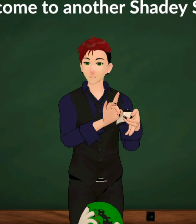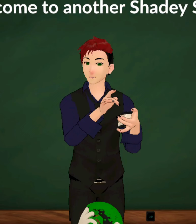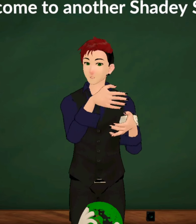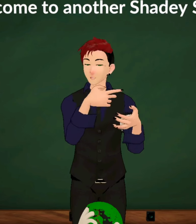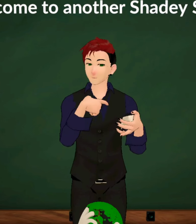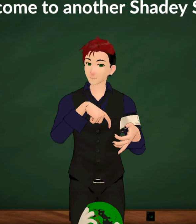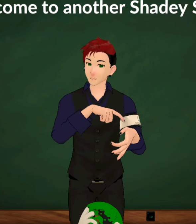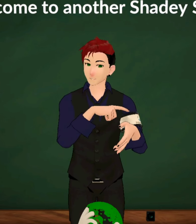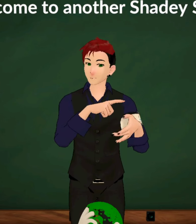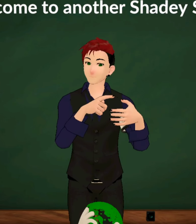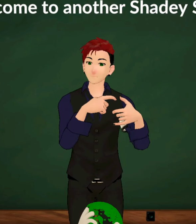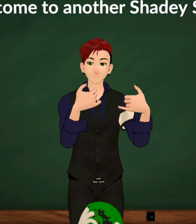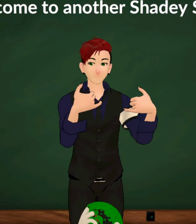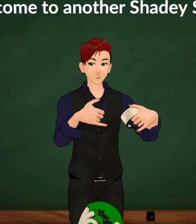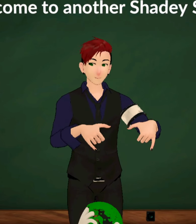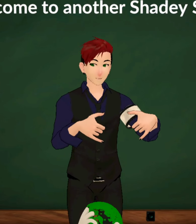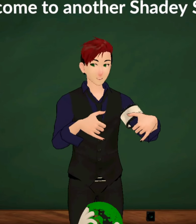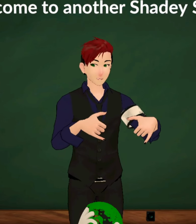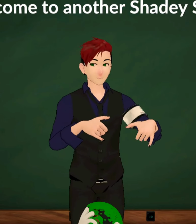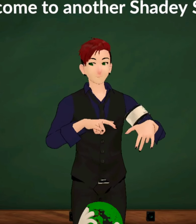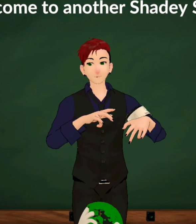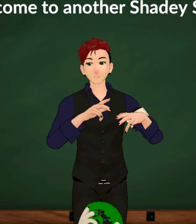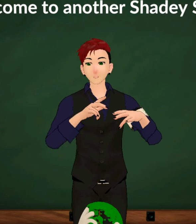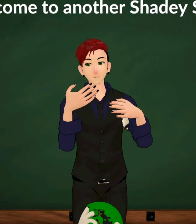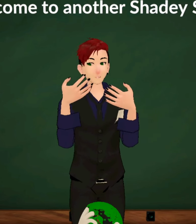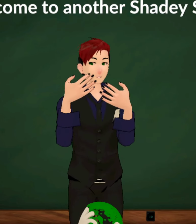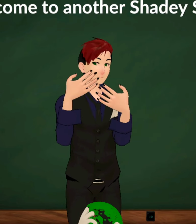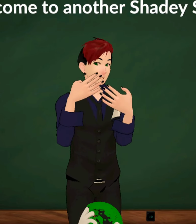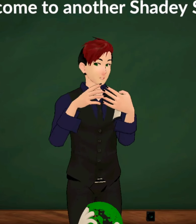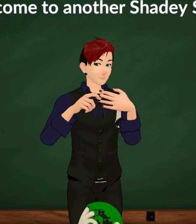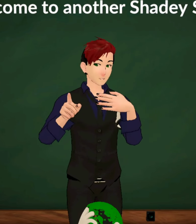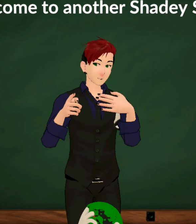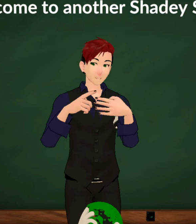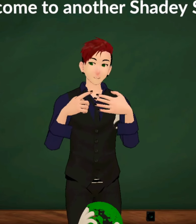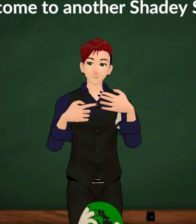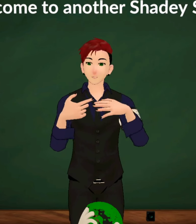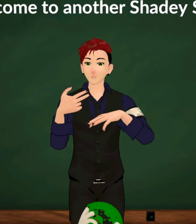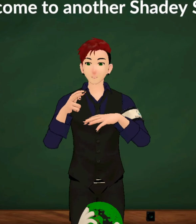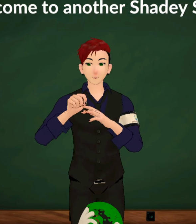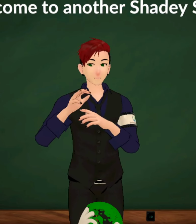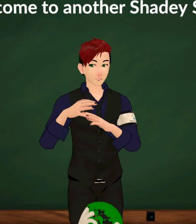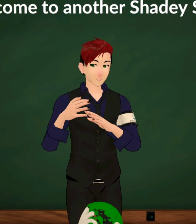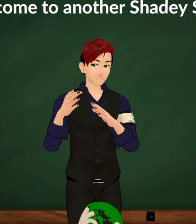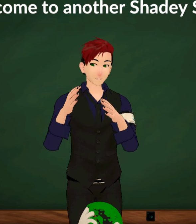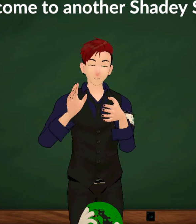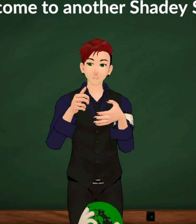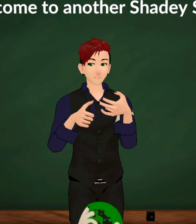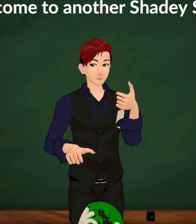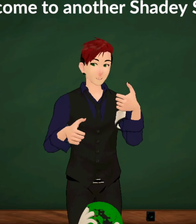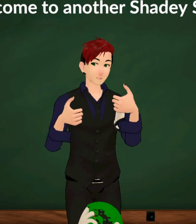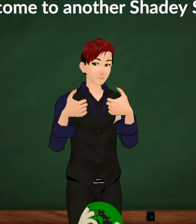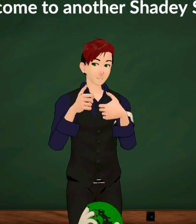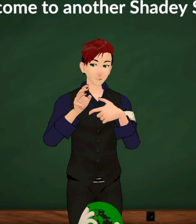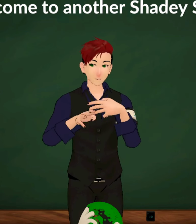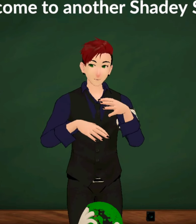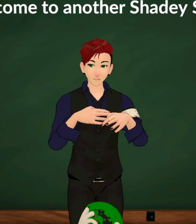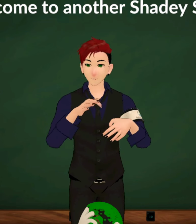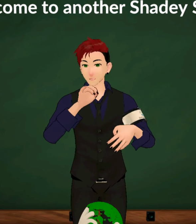to Among Us, and then we play it. Or Prison Escape, or Ghost, or any of these game worlds that I